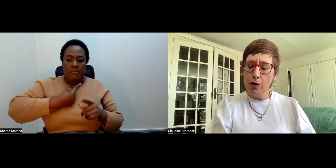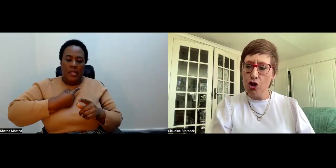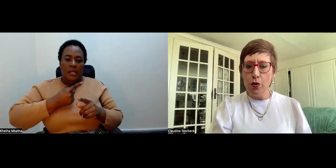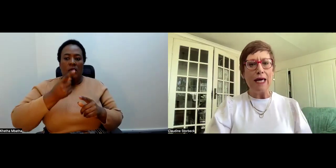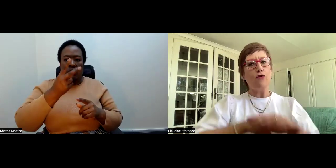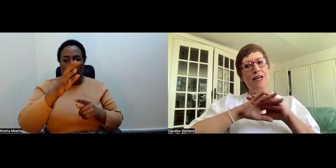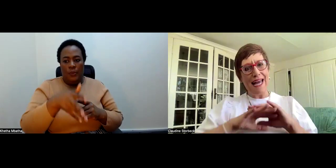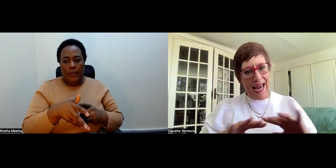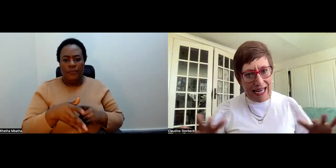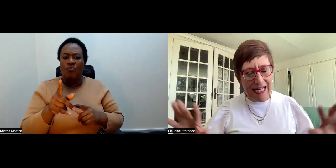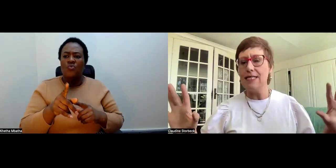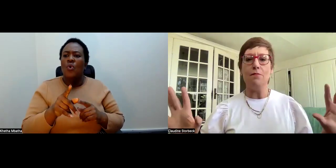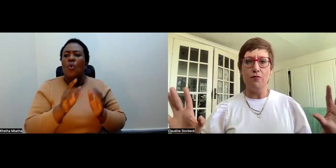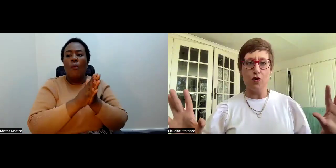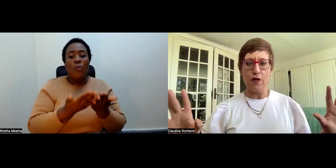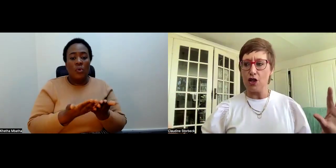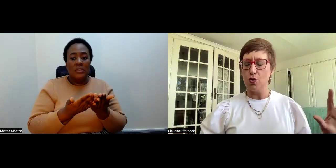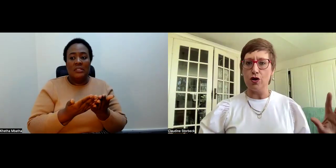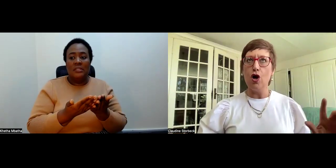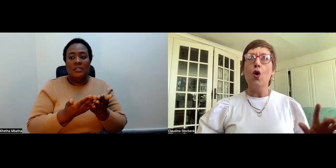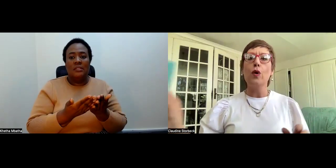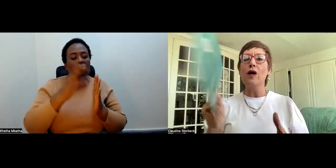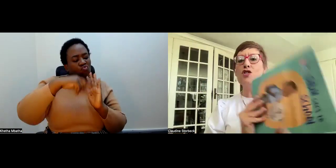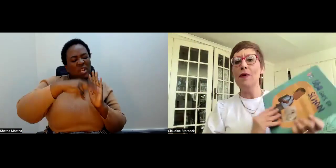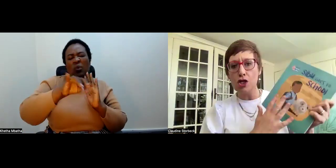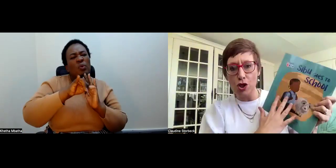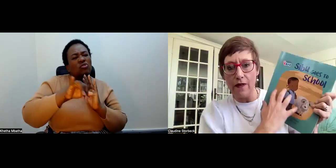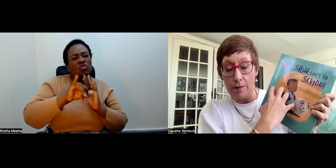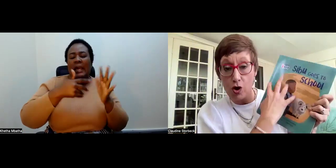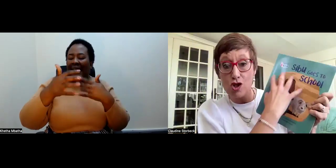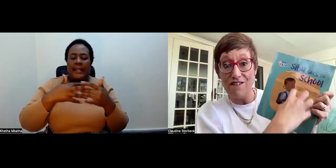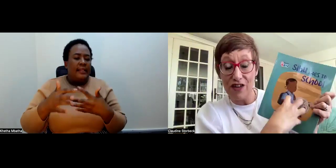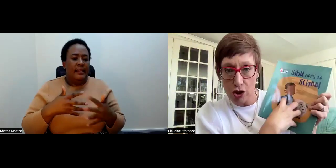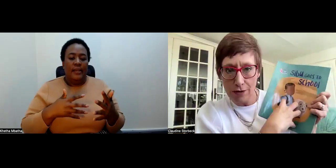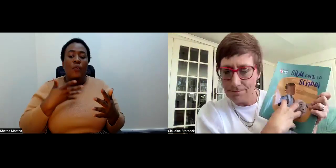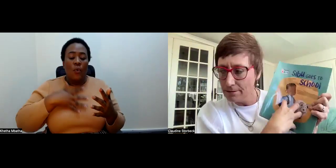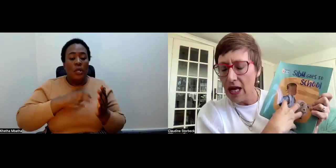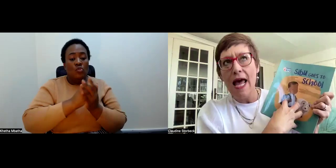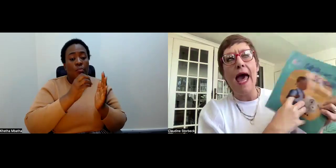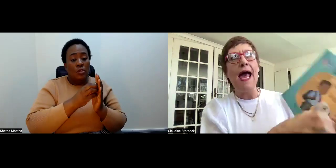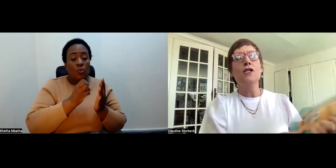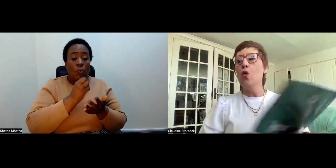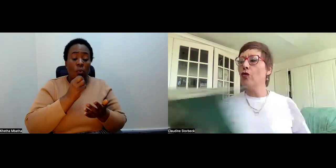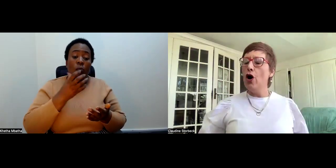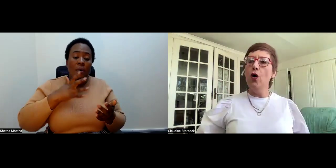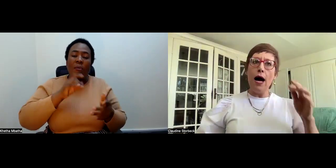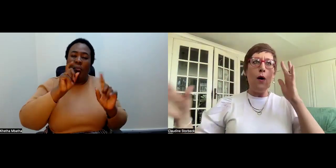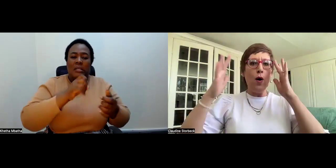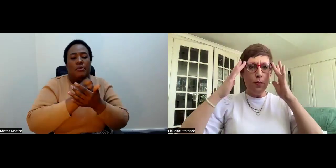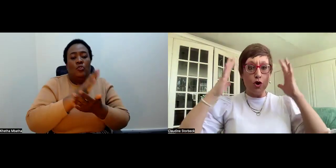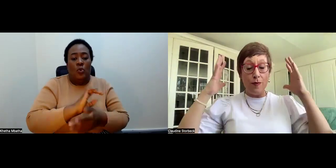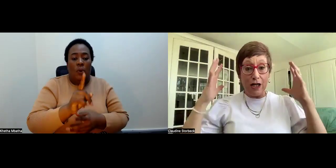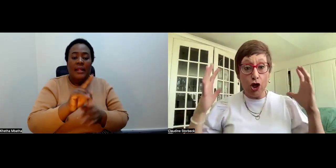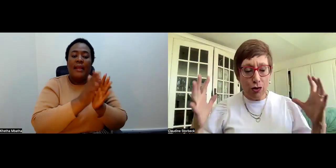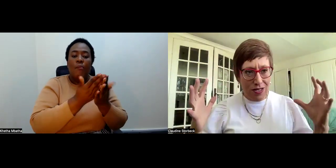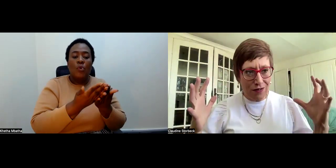What type of books? We can read any type of books with our children. We want to make sure that the books are visual. And although I